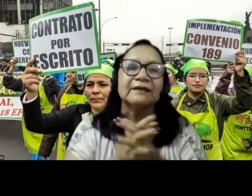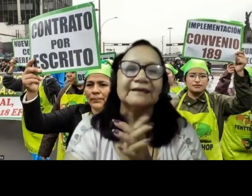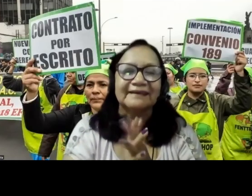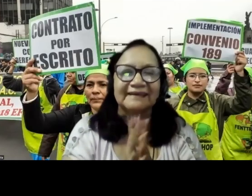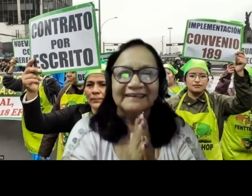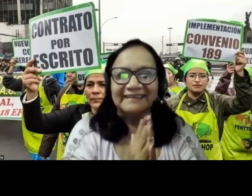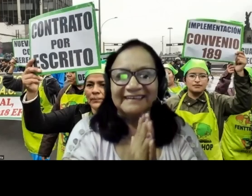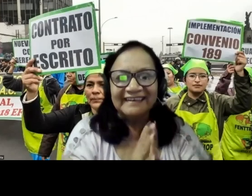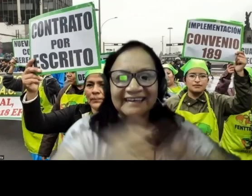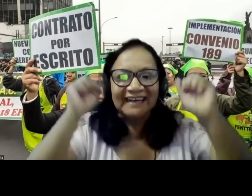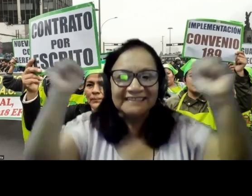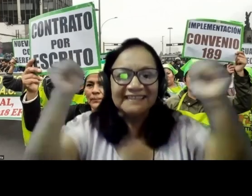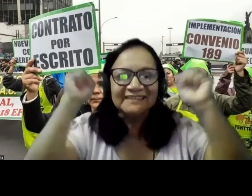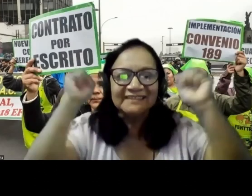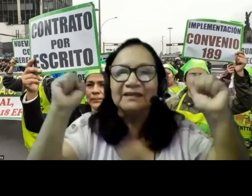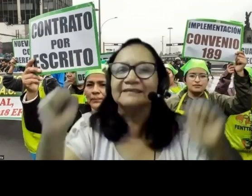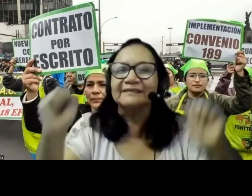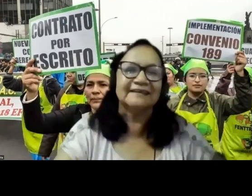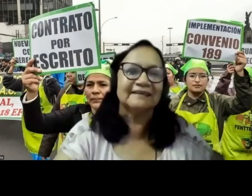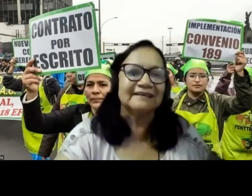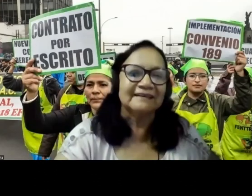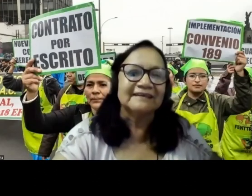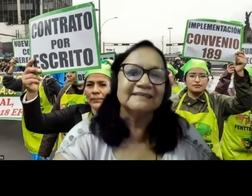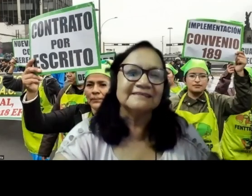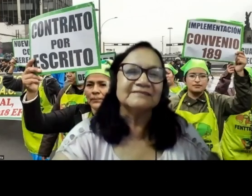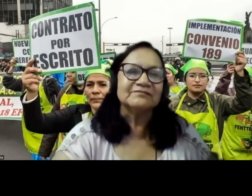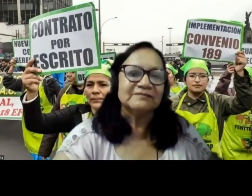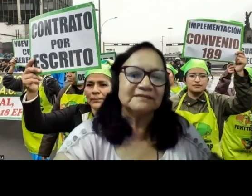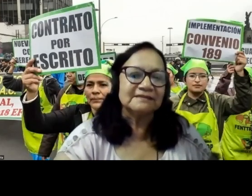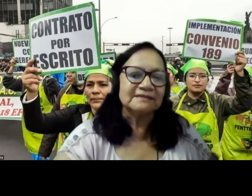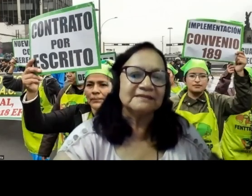pasado. Gracias, compañeras.